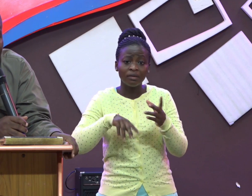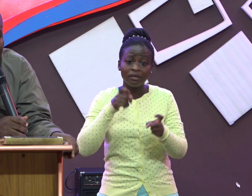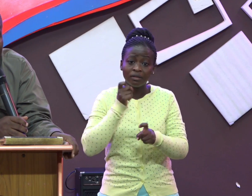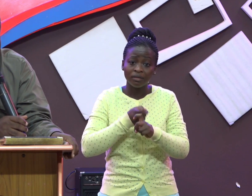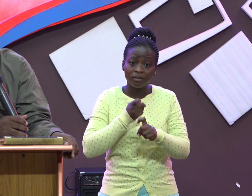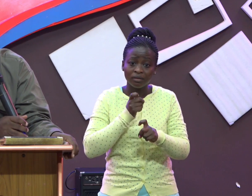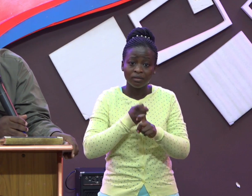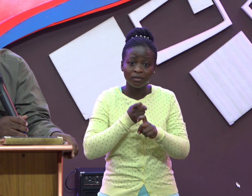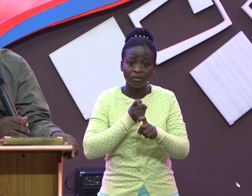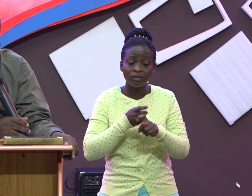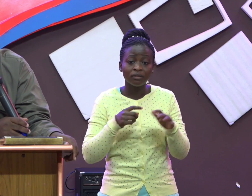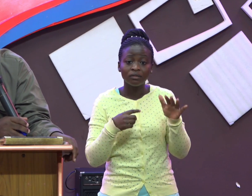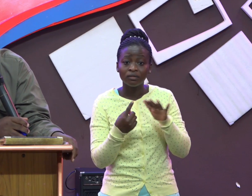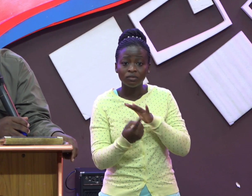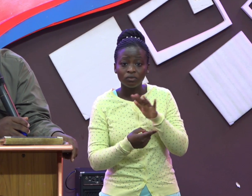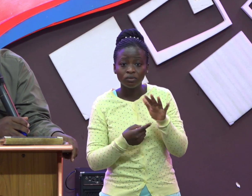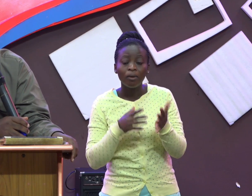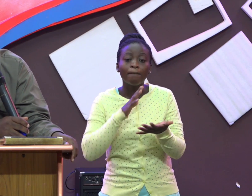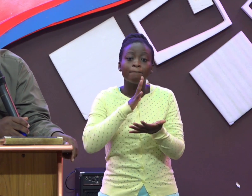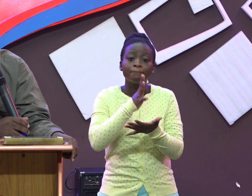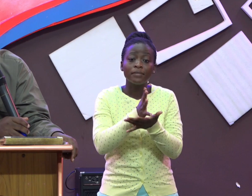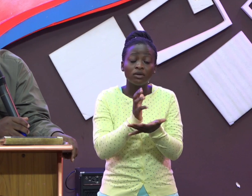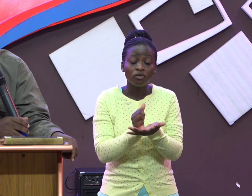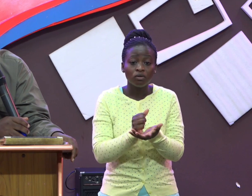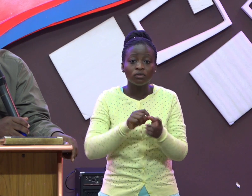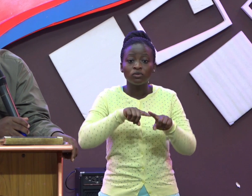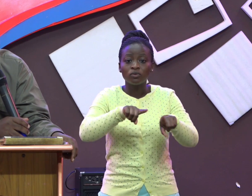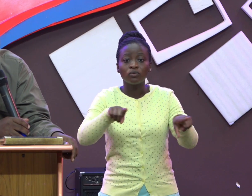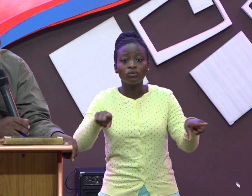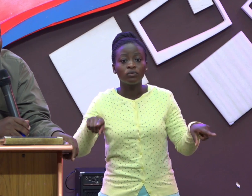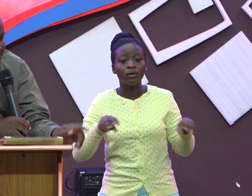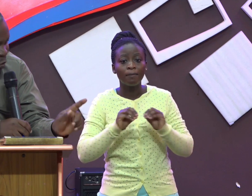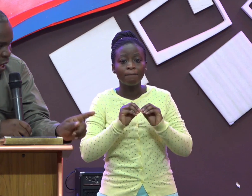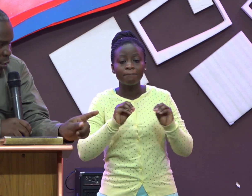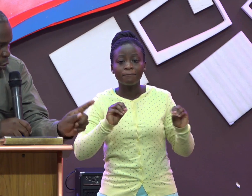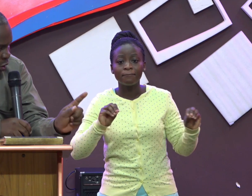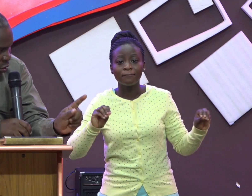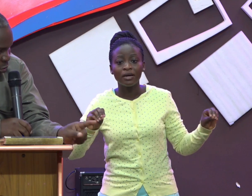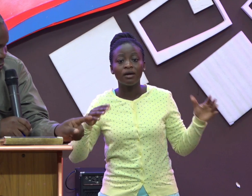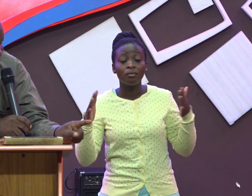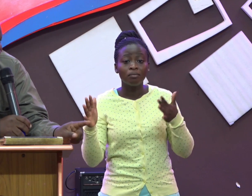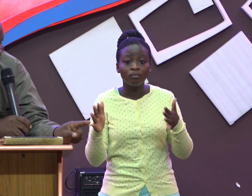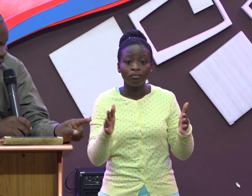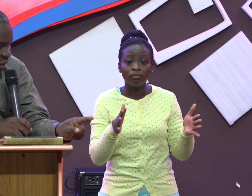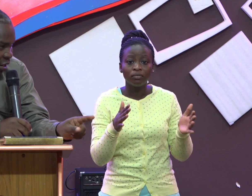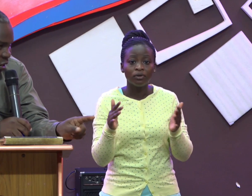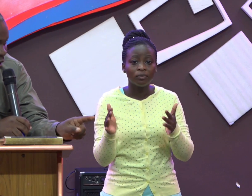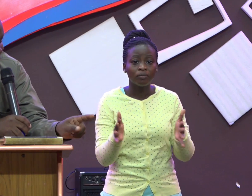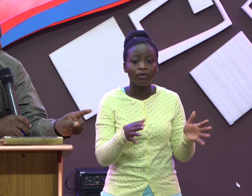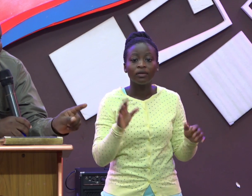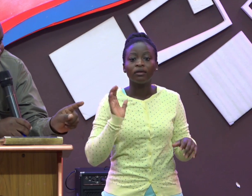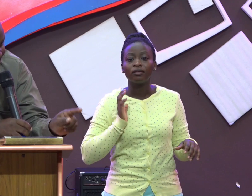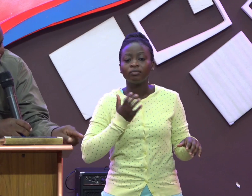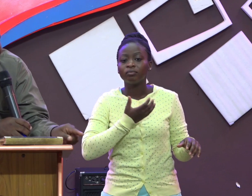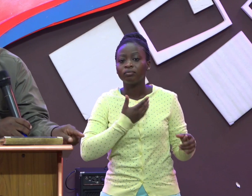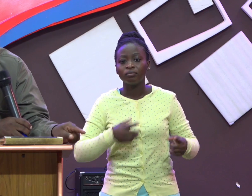terrible moments when we've not tilled the soil of our hearts. But once you resort